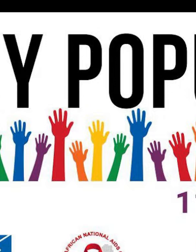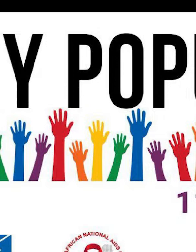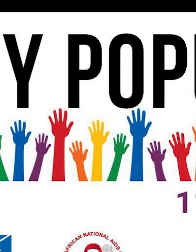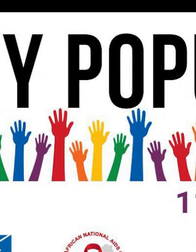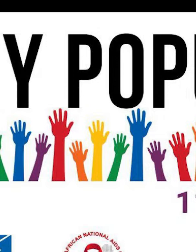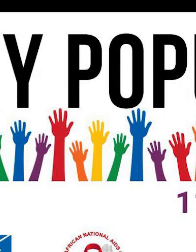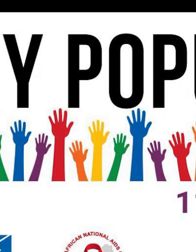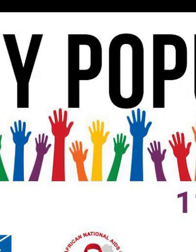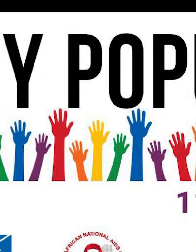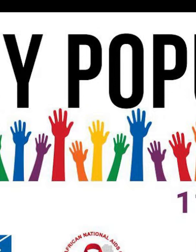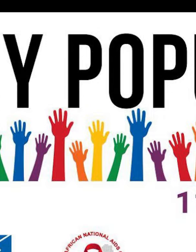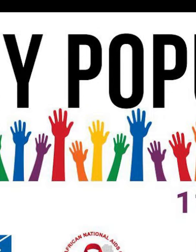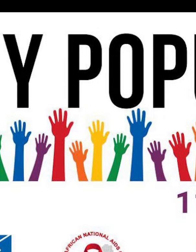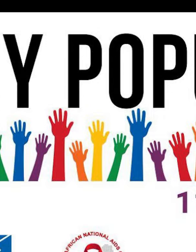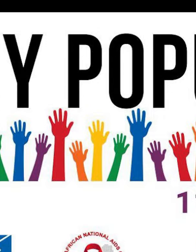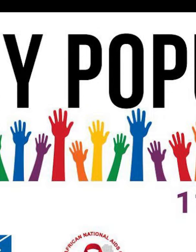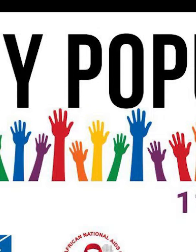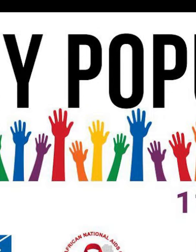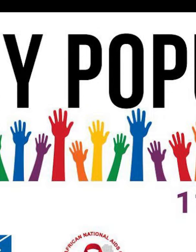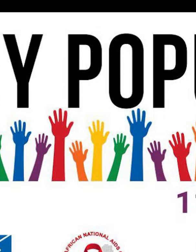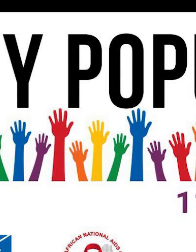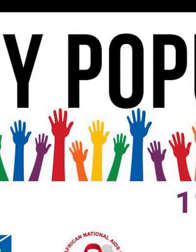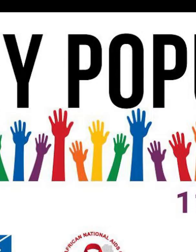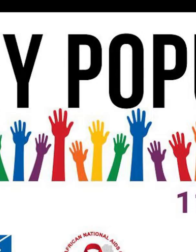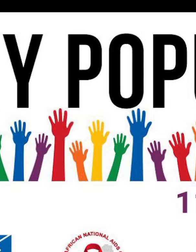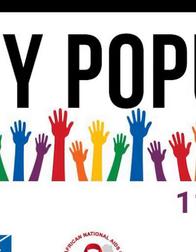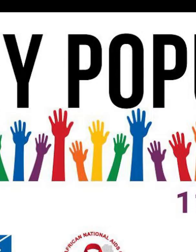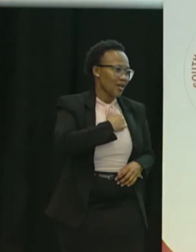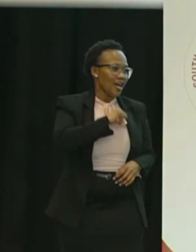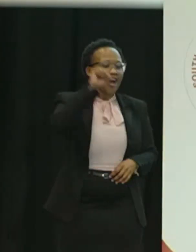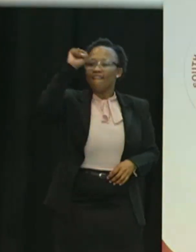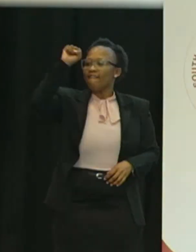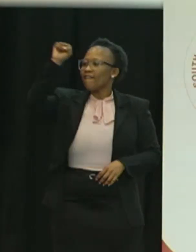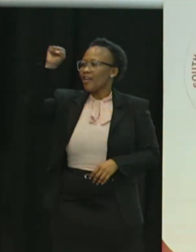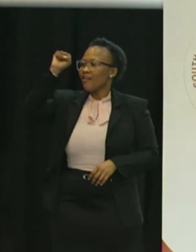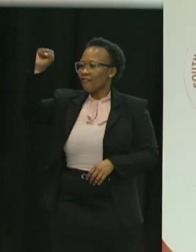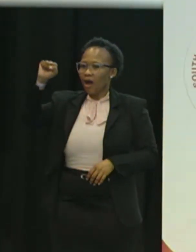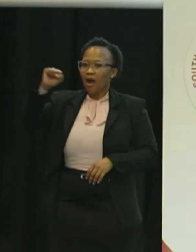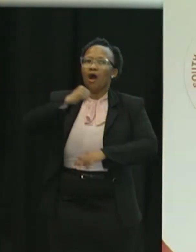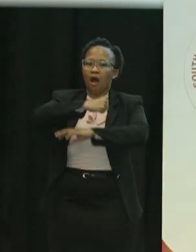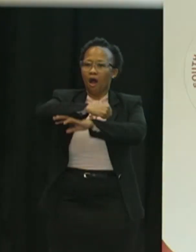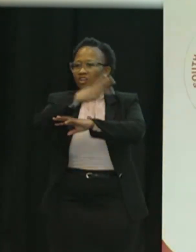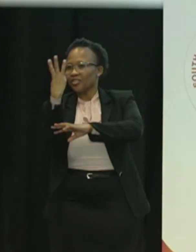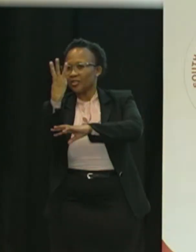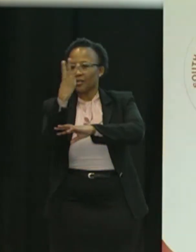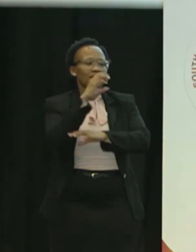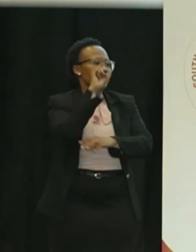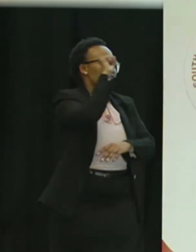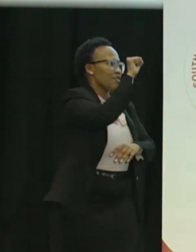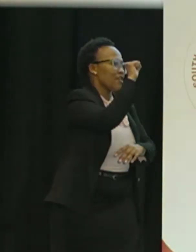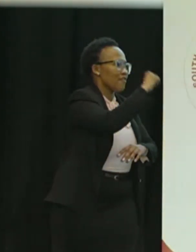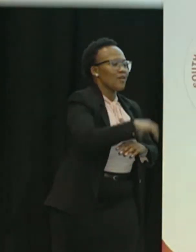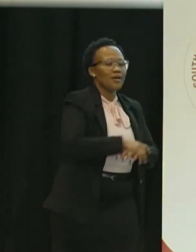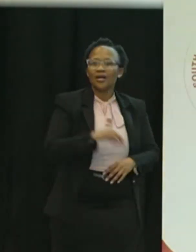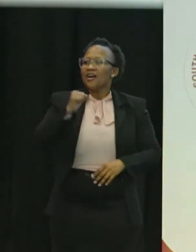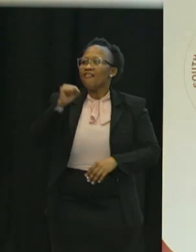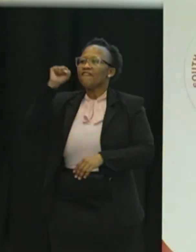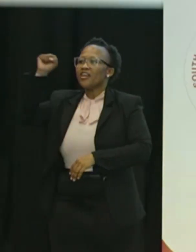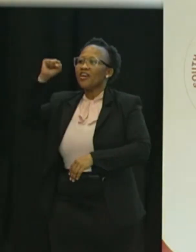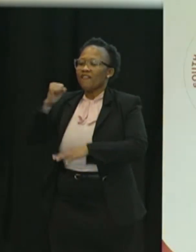Mandla. Mandla. Viva LGBTI, viva. Viva sex workers,